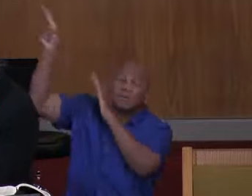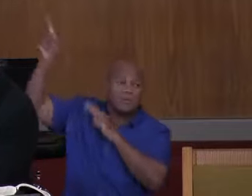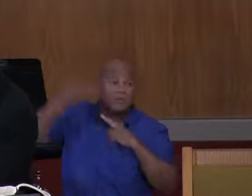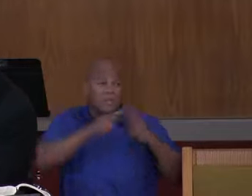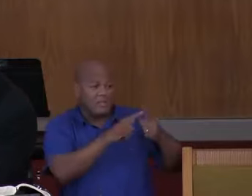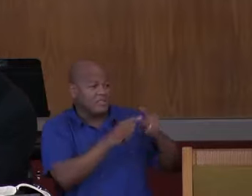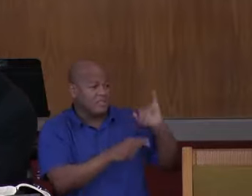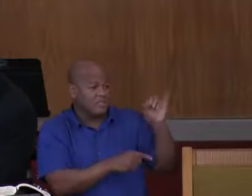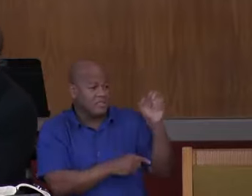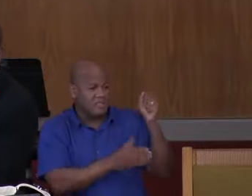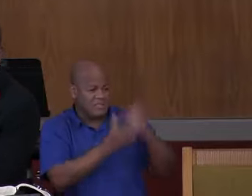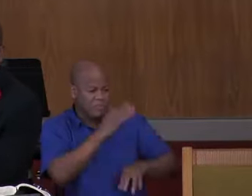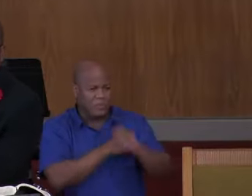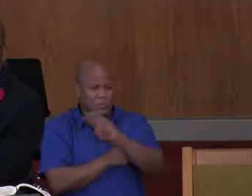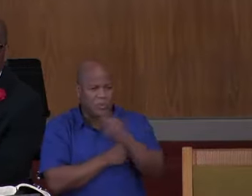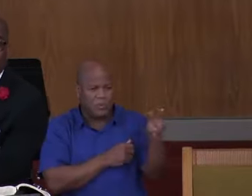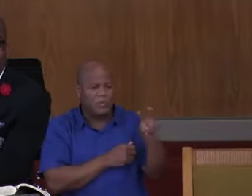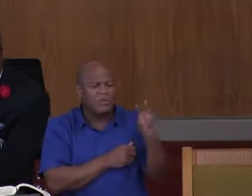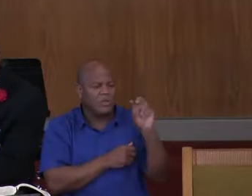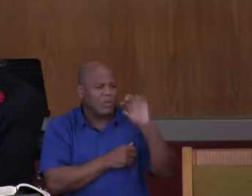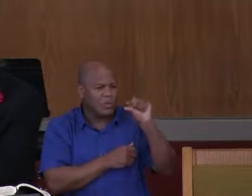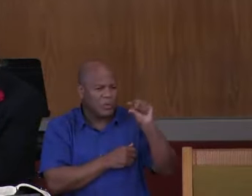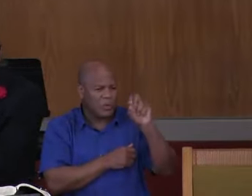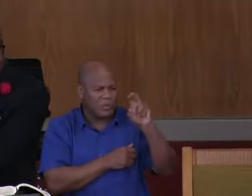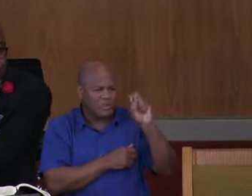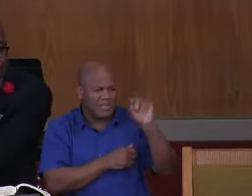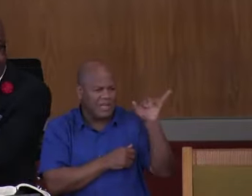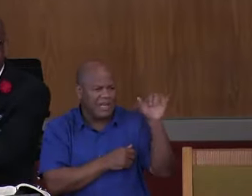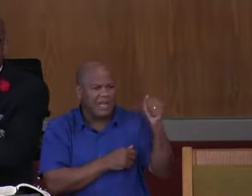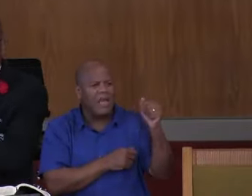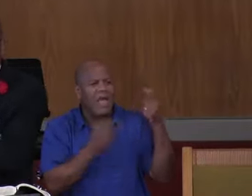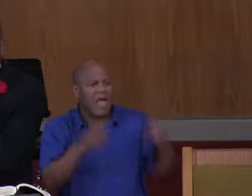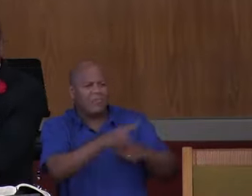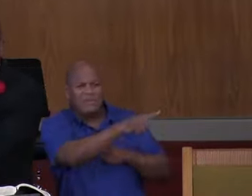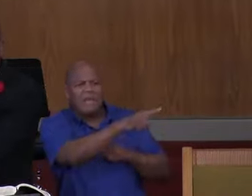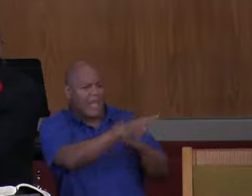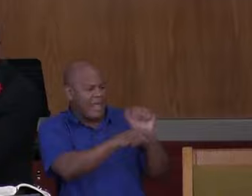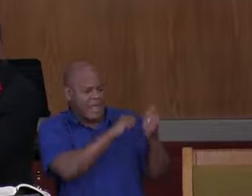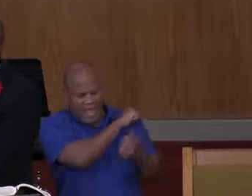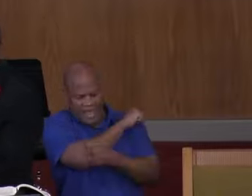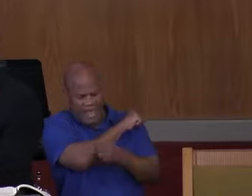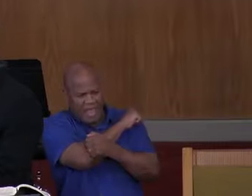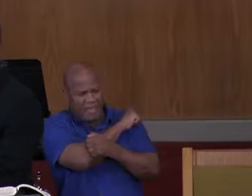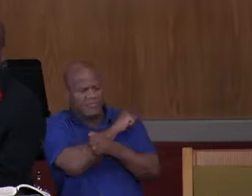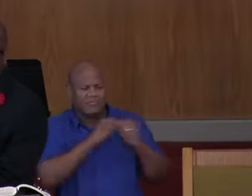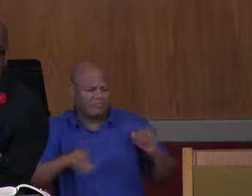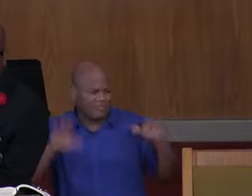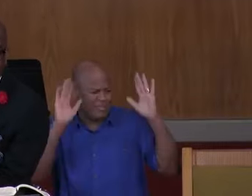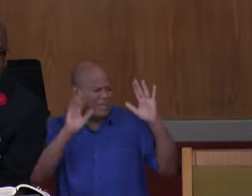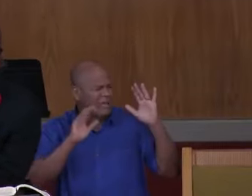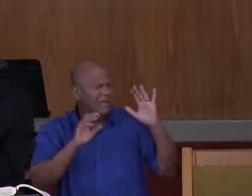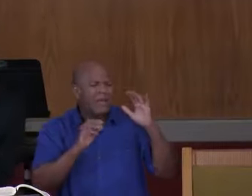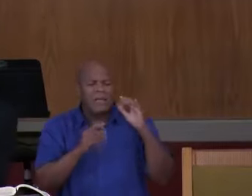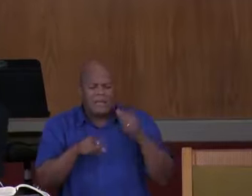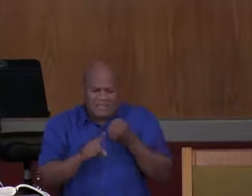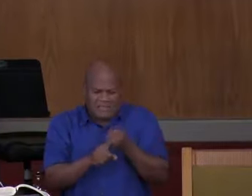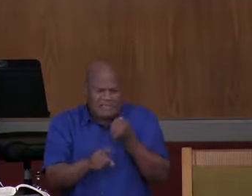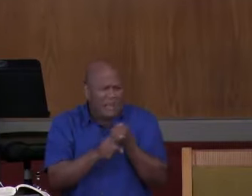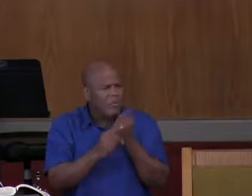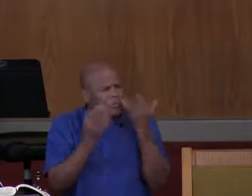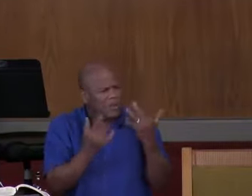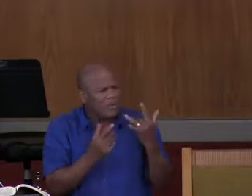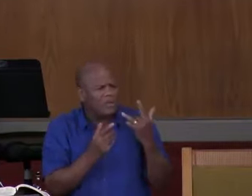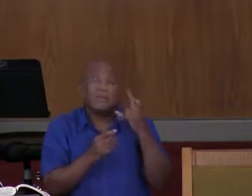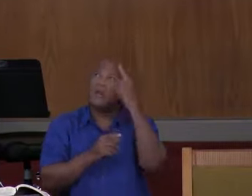in Genesis 22, where we find what? Abram's sacrifice. Abram, who had waited 90 plus years for the promise